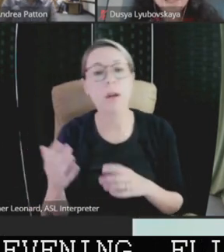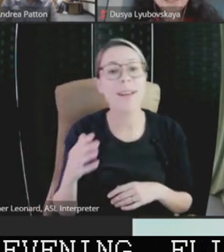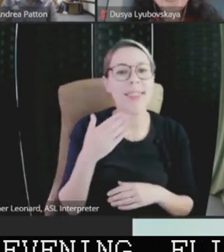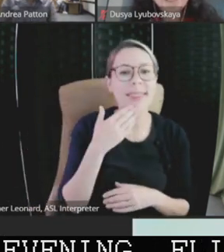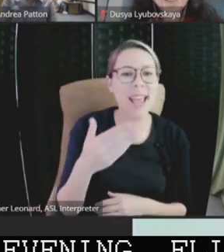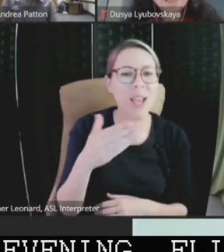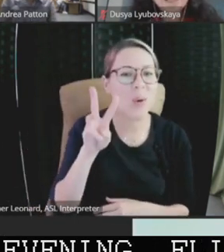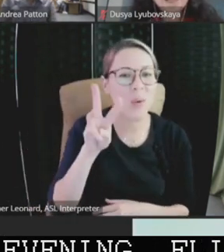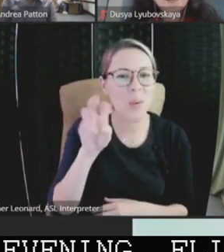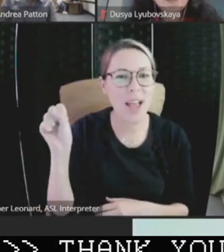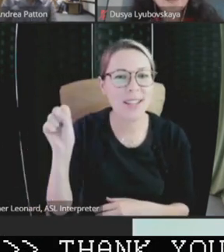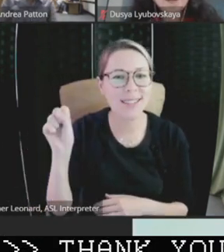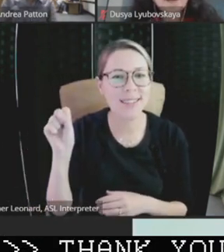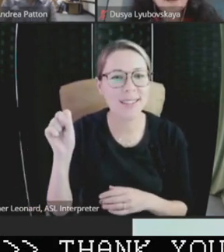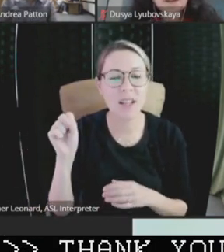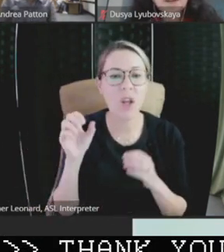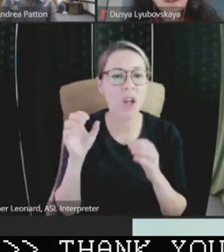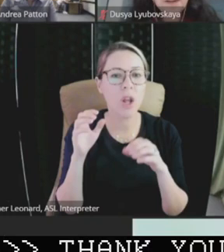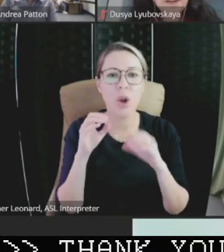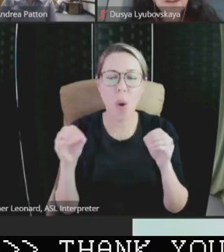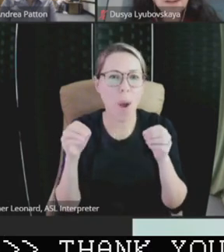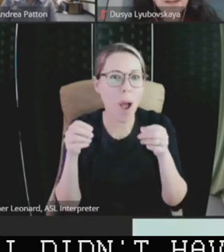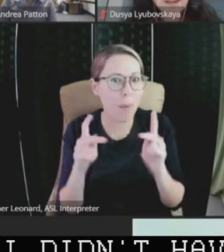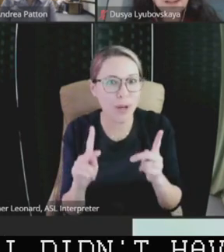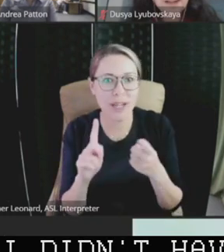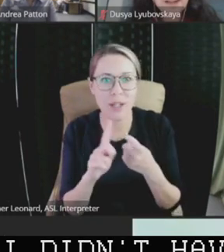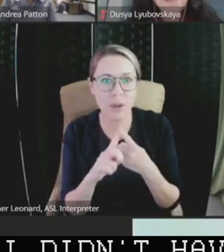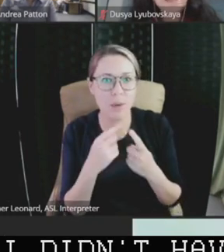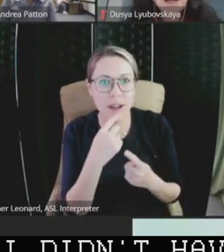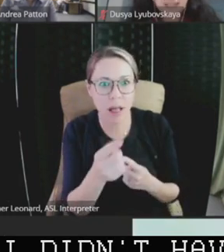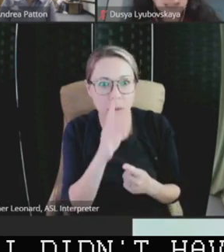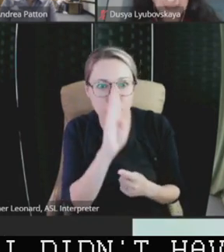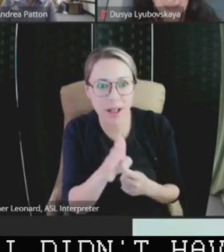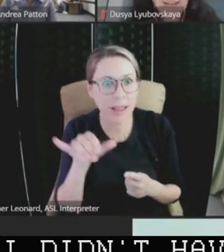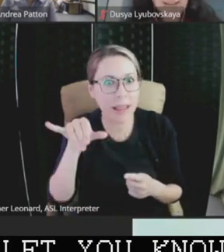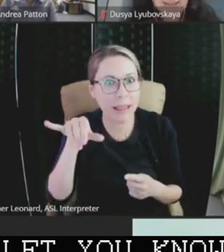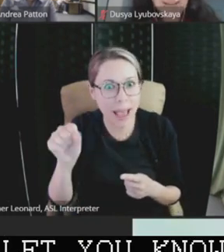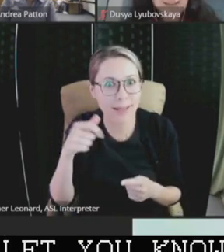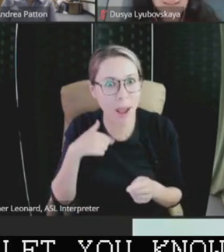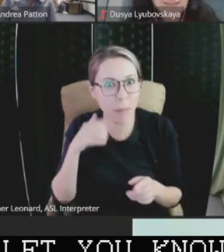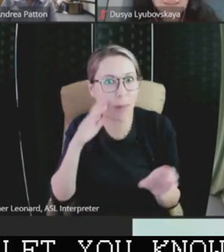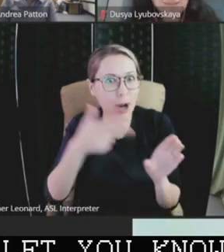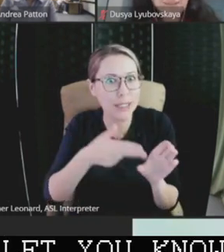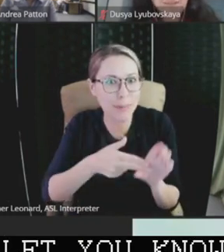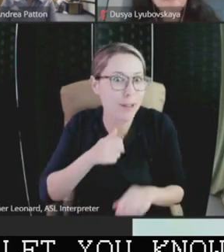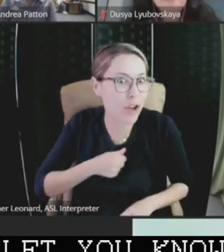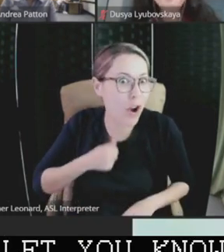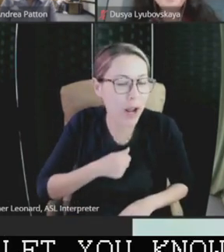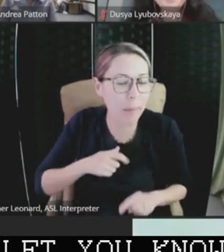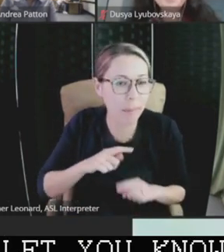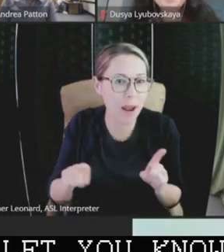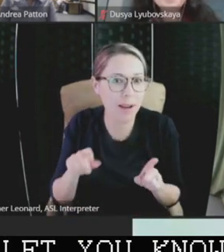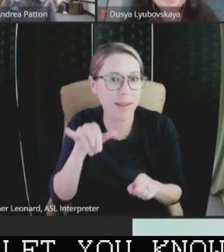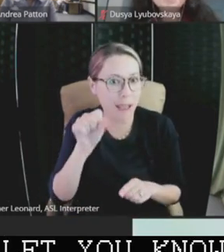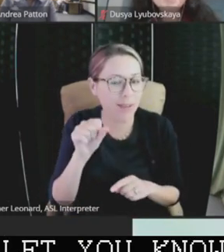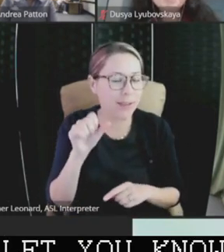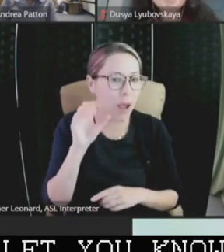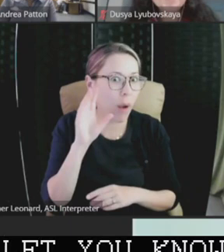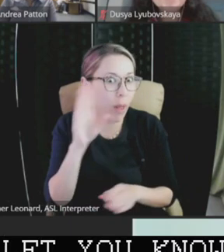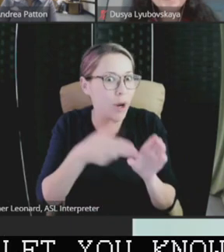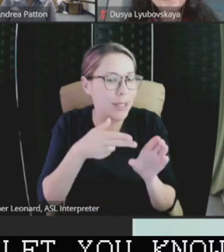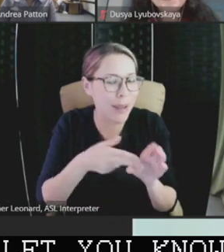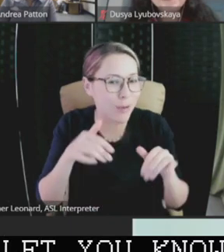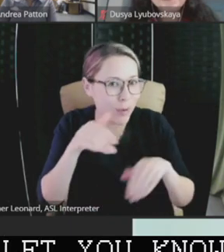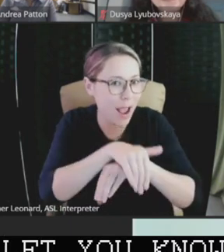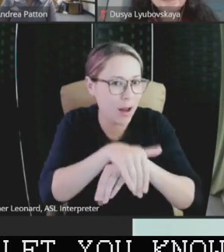I didn't have an opportunity to let you know directly that I'd be able to participate, but yes, I'll keep this brief,